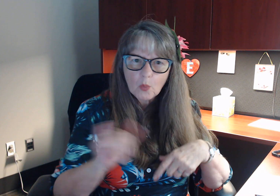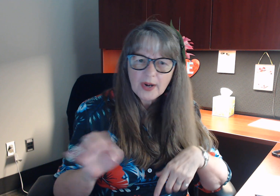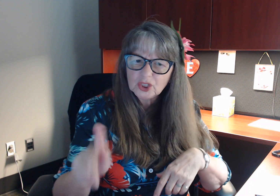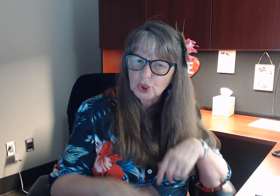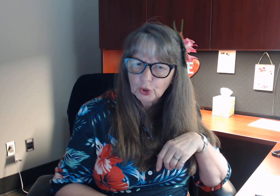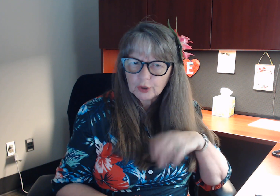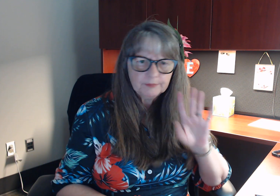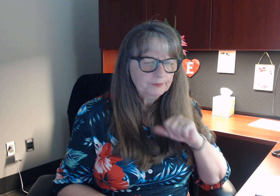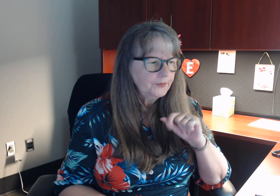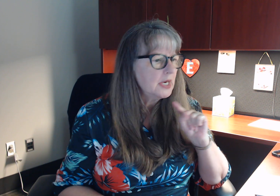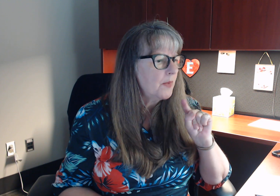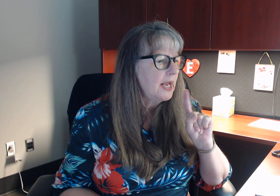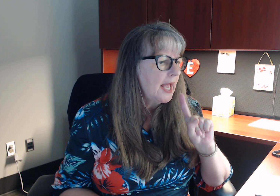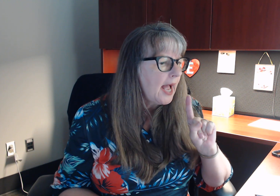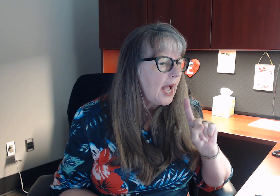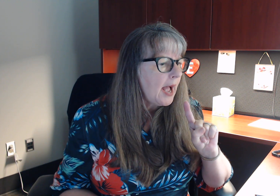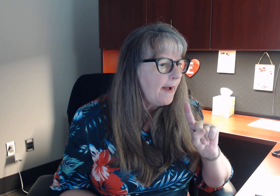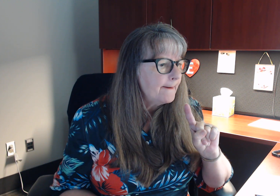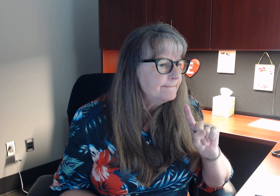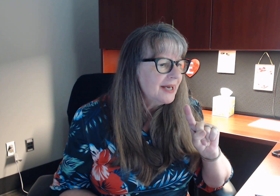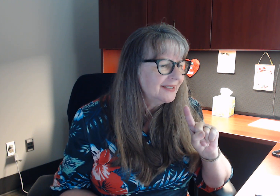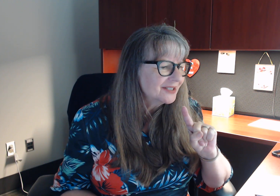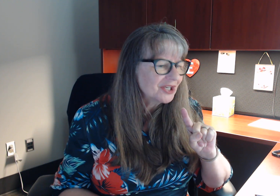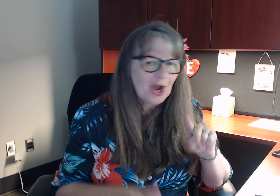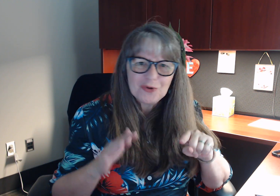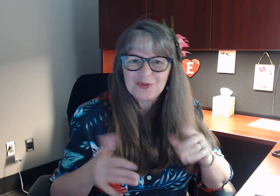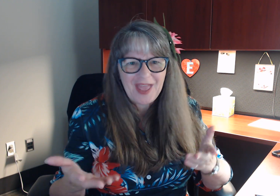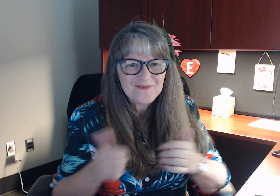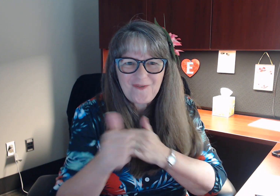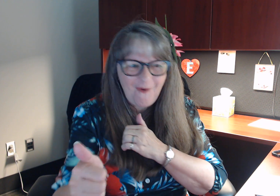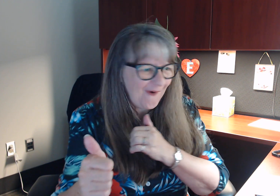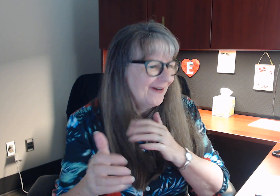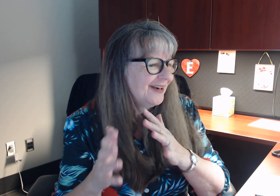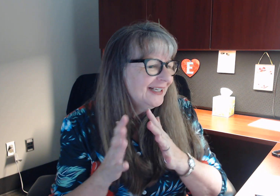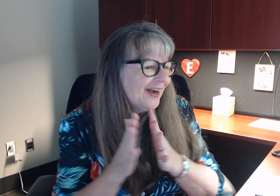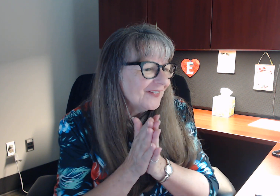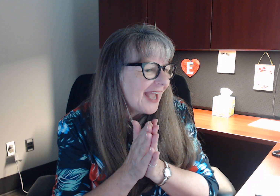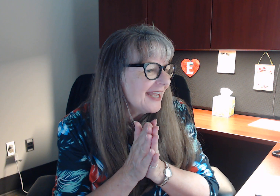a jerk. Anyway, to go that far. Okay.